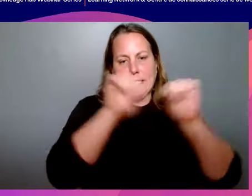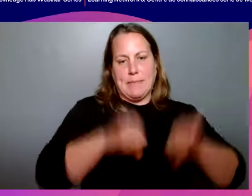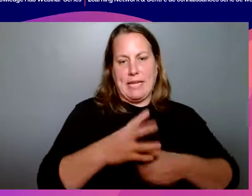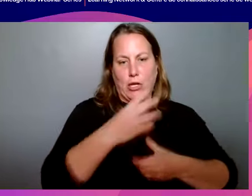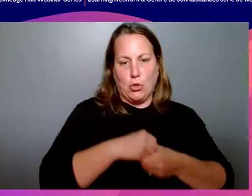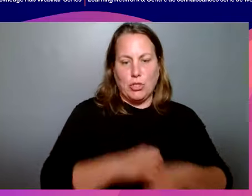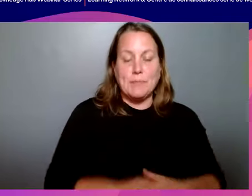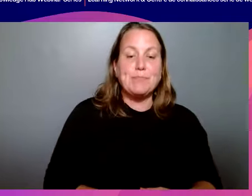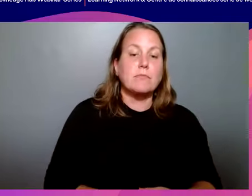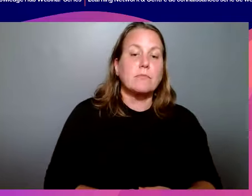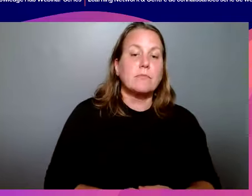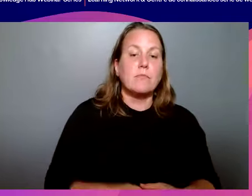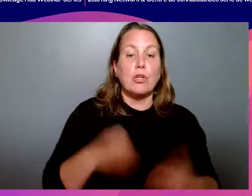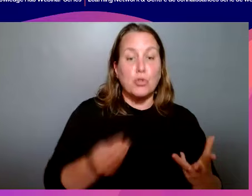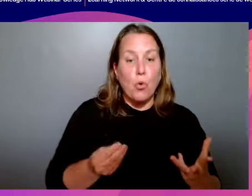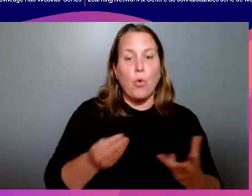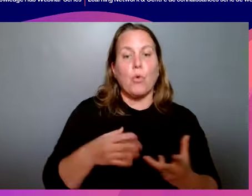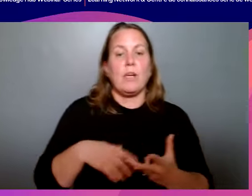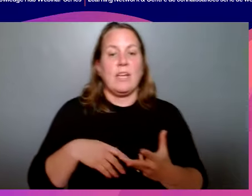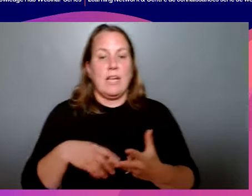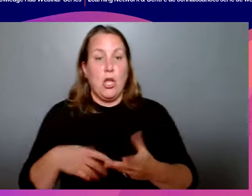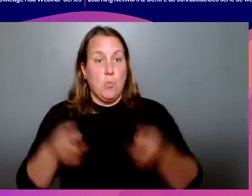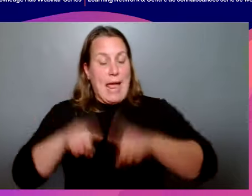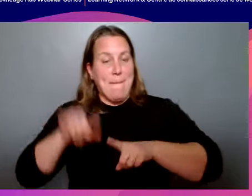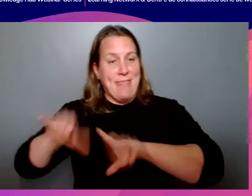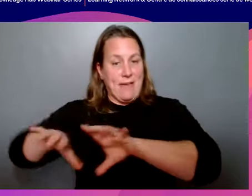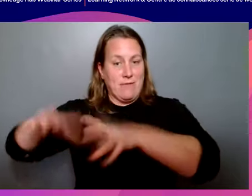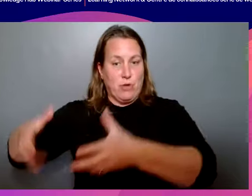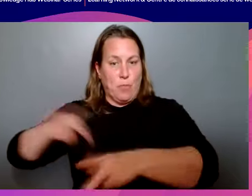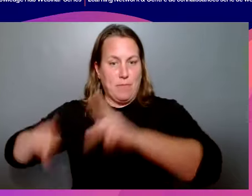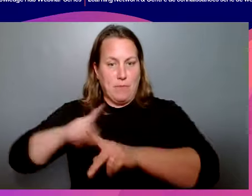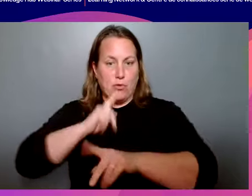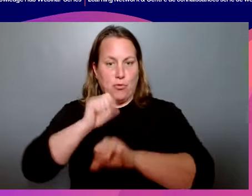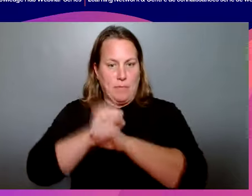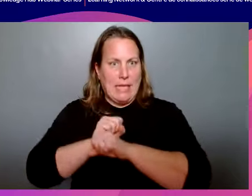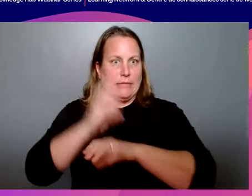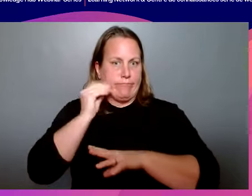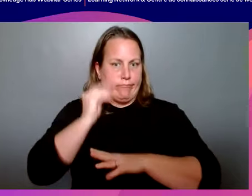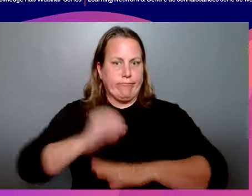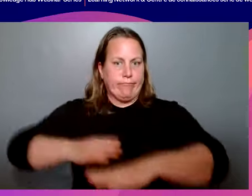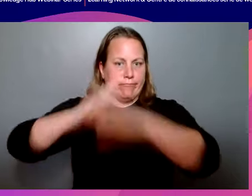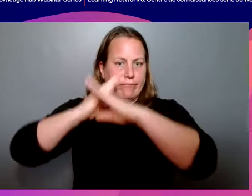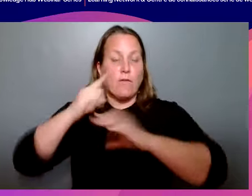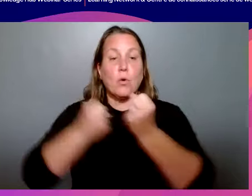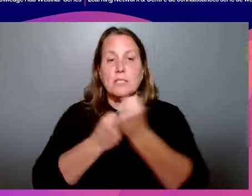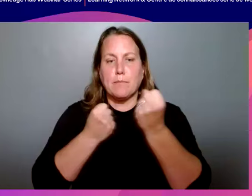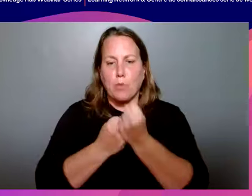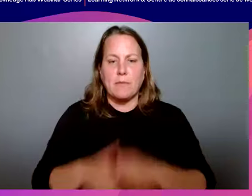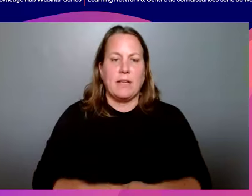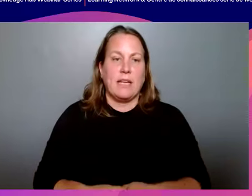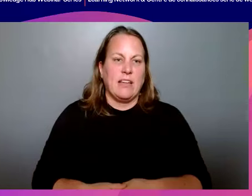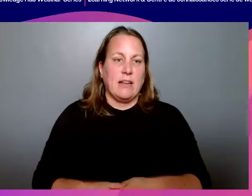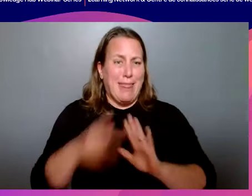LGBTQIA plus individuals face significant barriers to accessing support, being represented in policy, and even